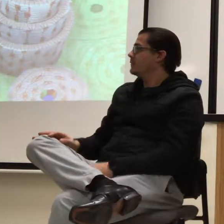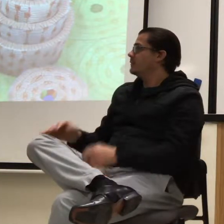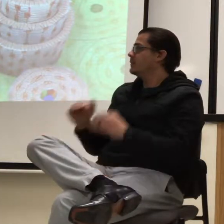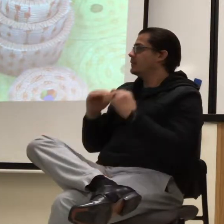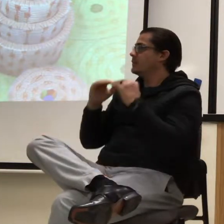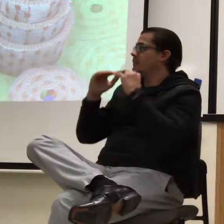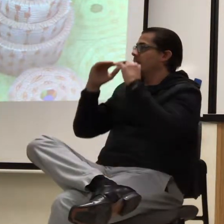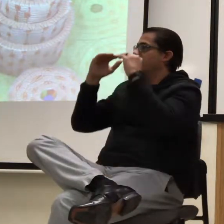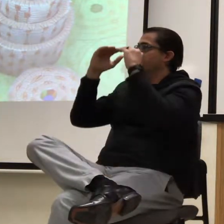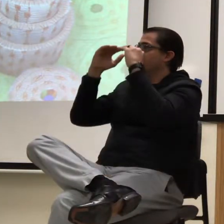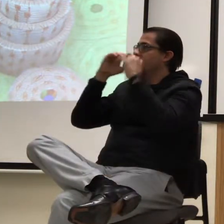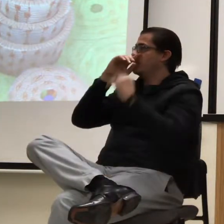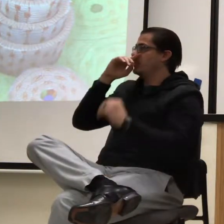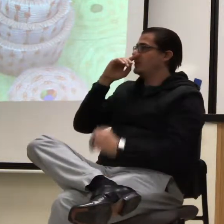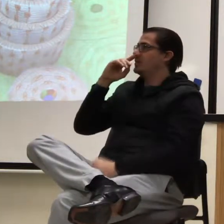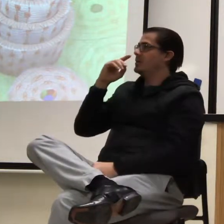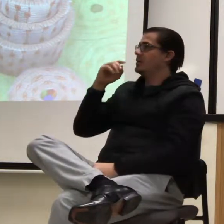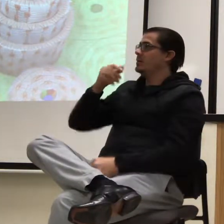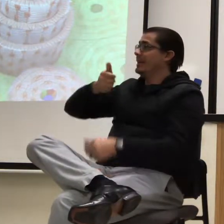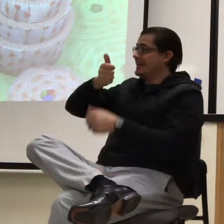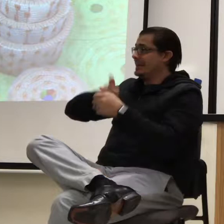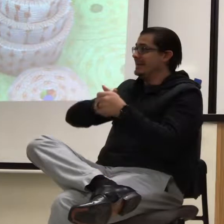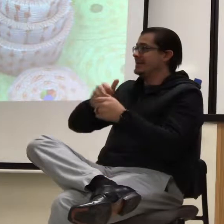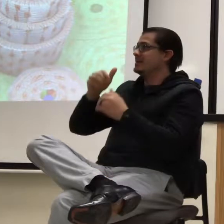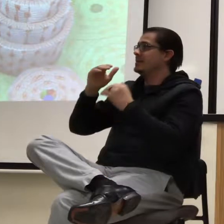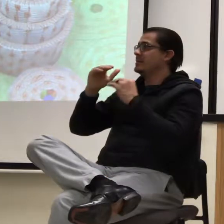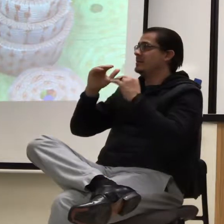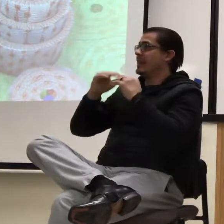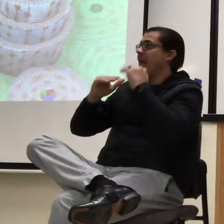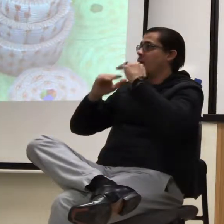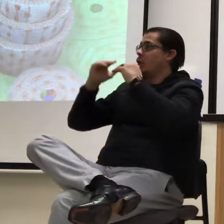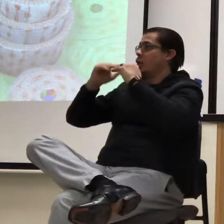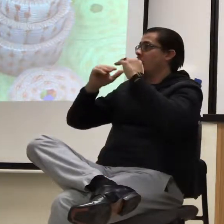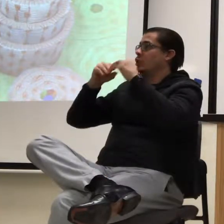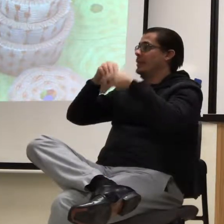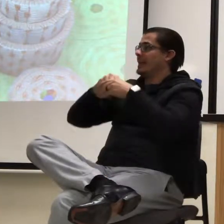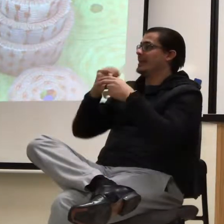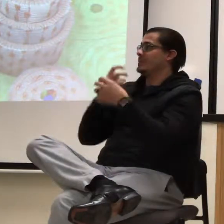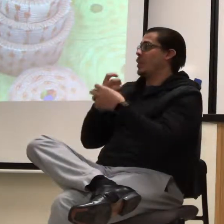Osteocytes and lacuna within each layer of this bone.